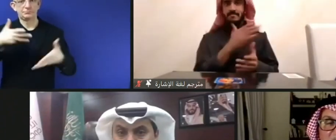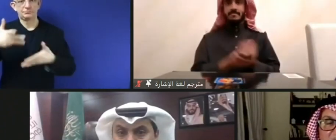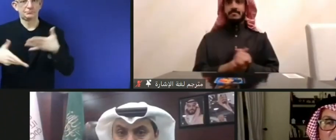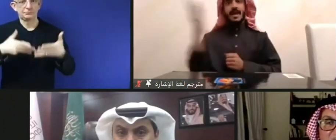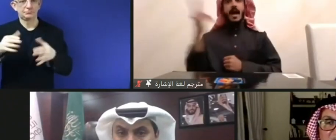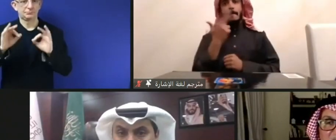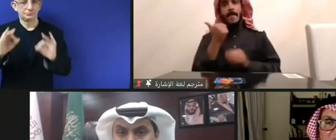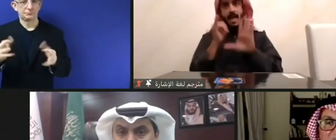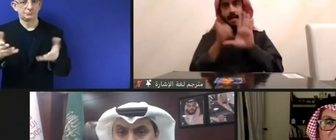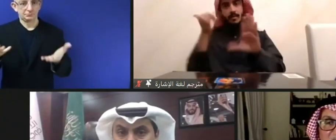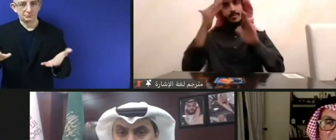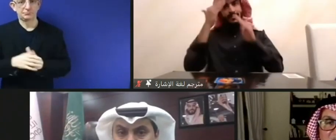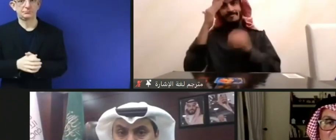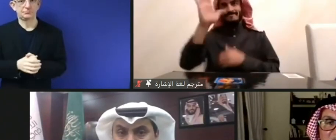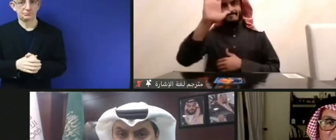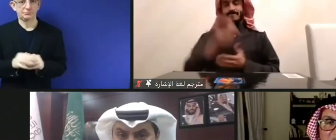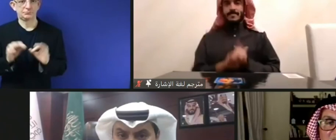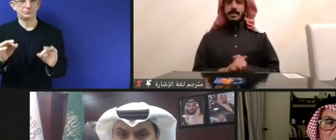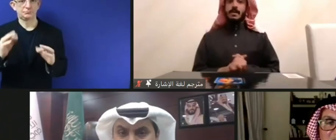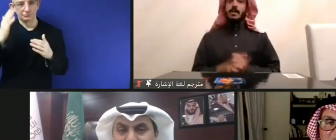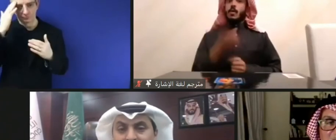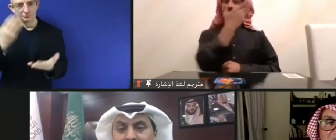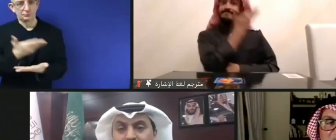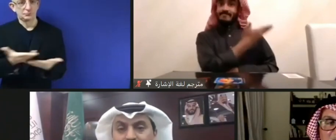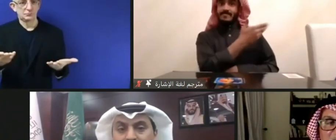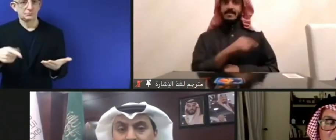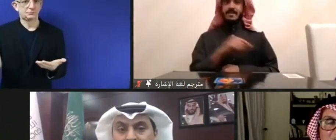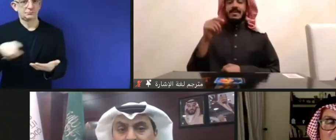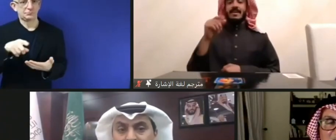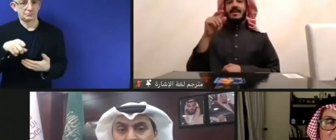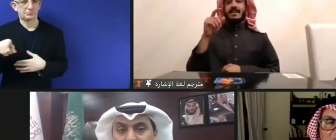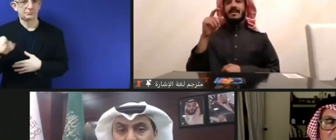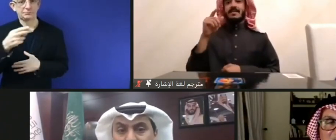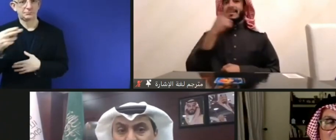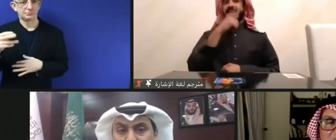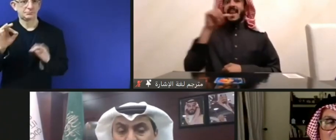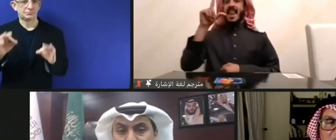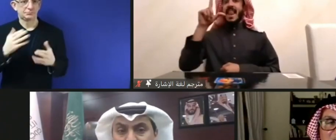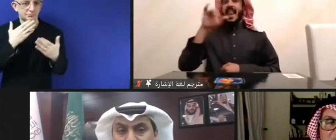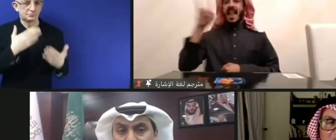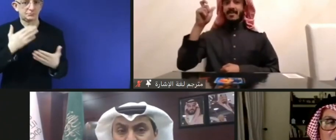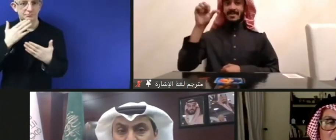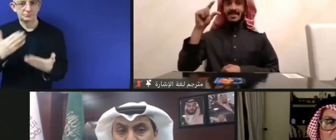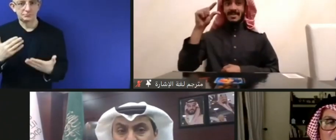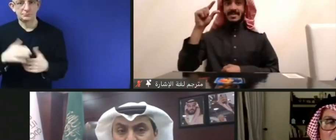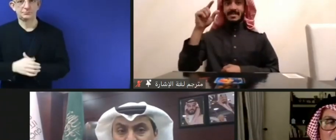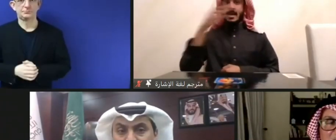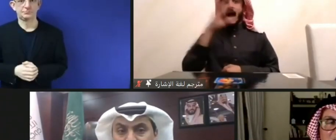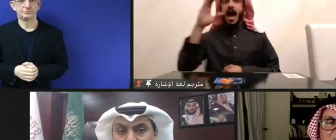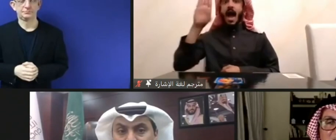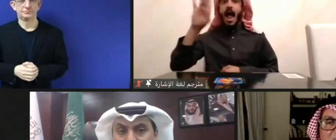Al-Ghandi, thank you very much, Abdullah. And Mr. Clark Denmark? Mr. Clark or